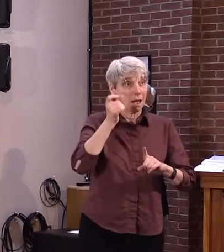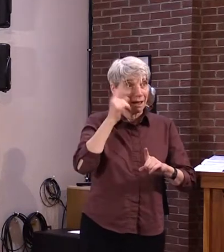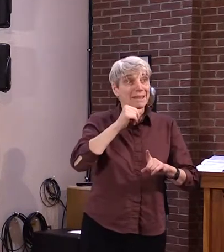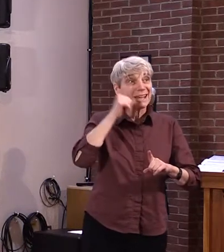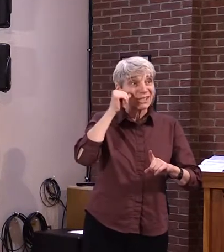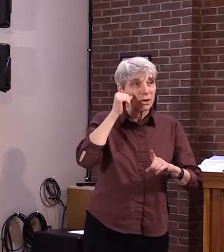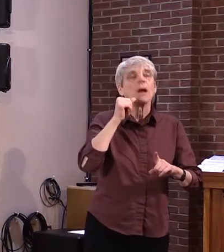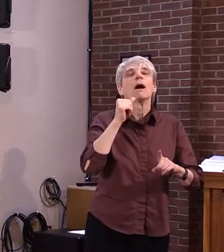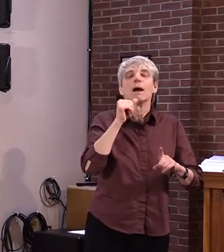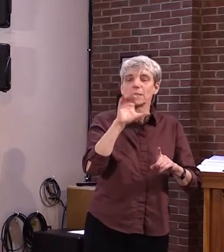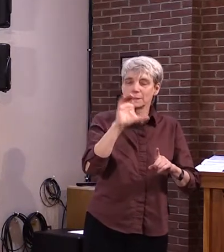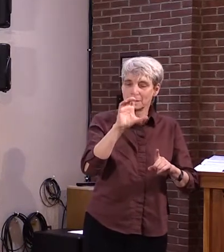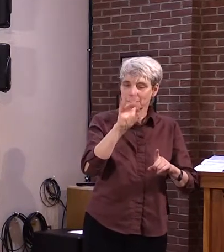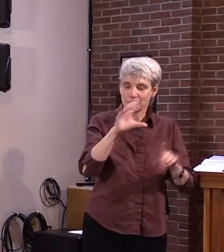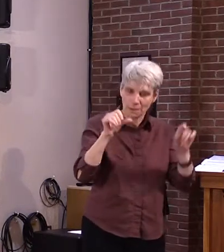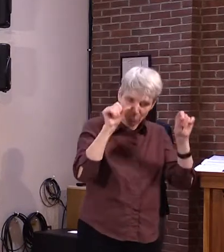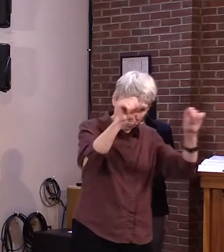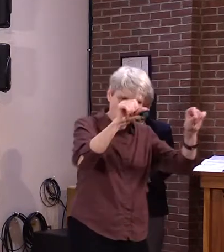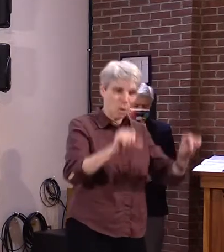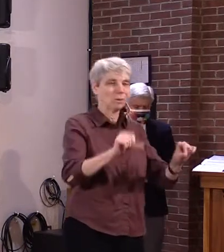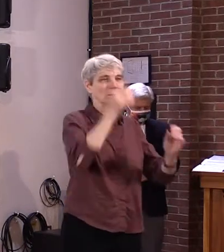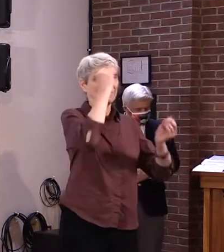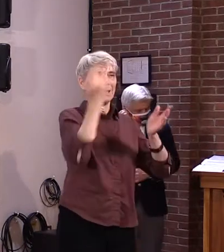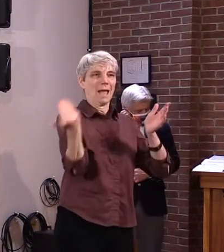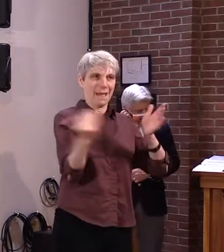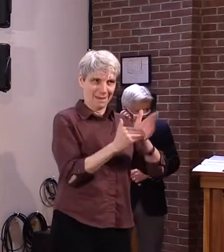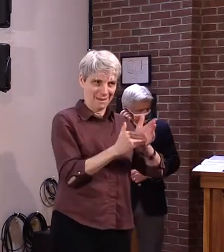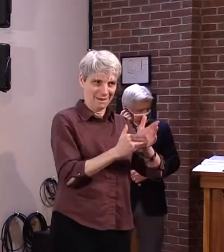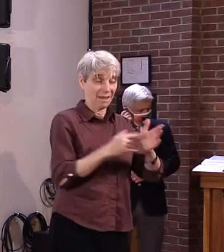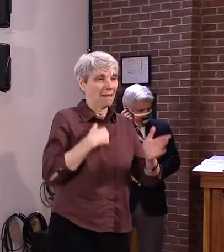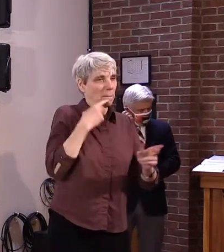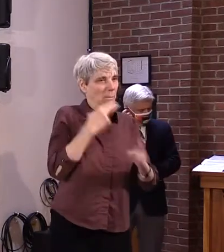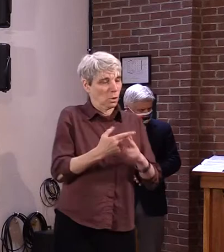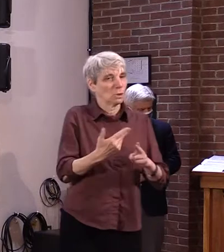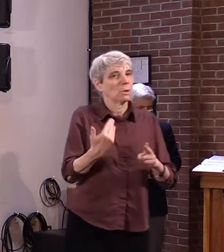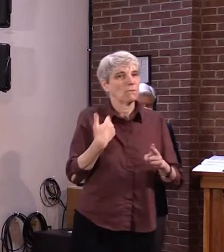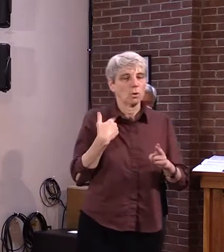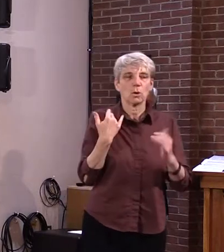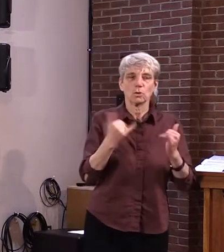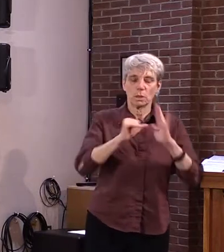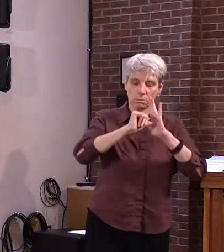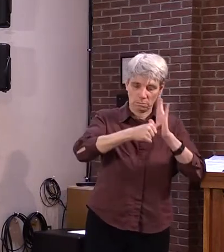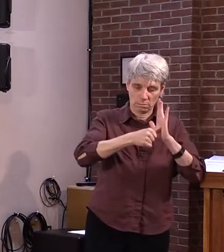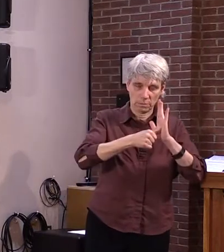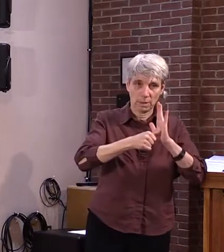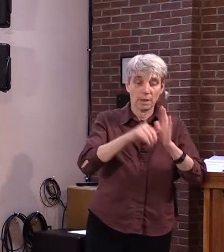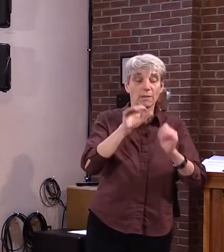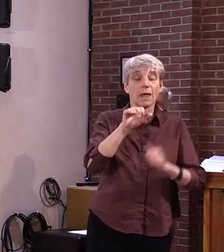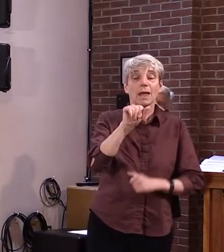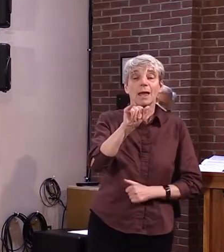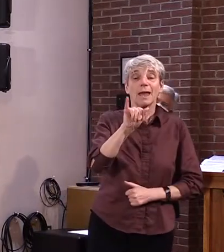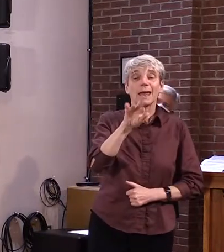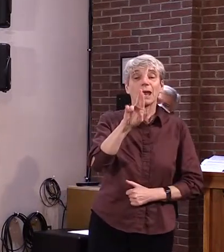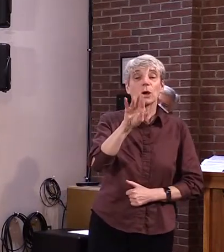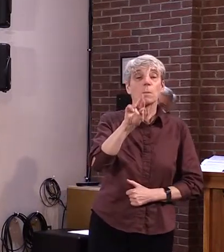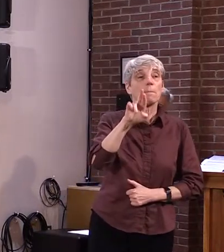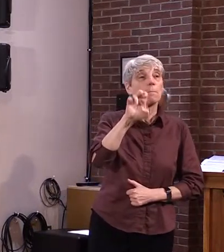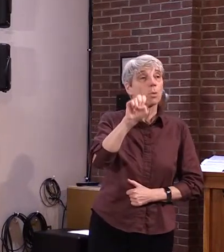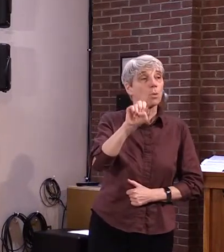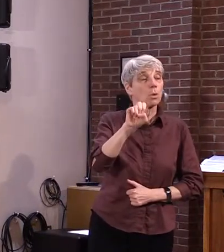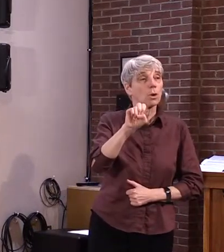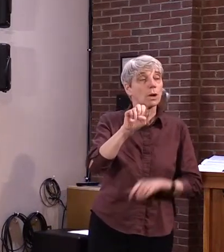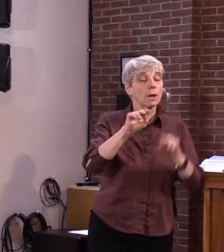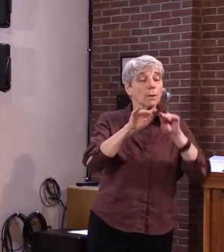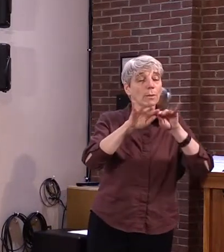times, and I wanted just to recap it at this time. Airborne transmission, sometimes called